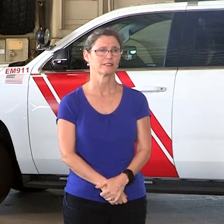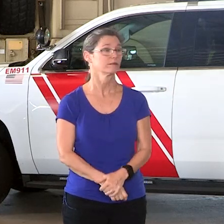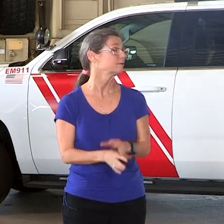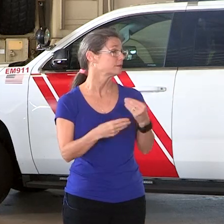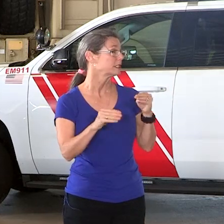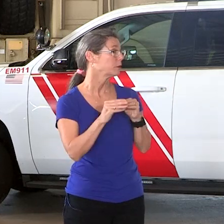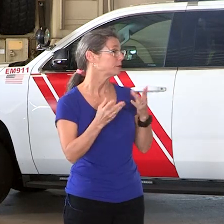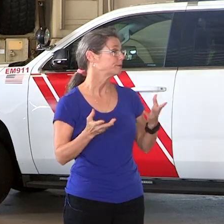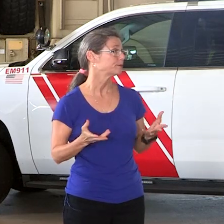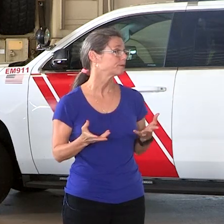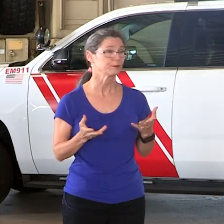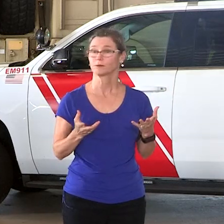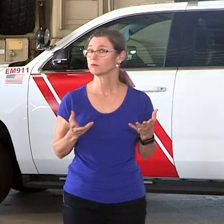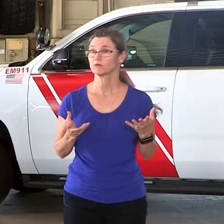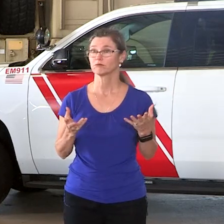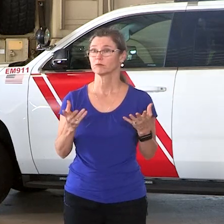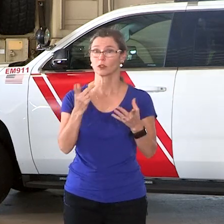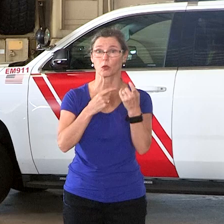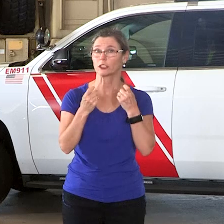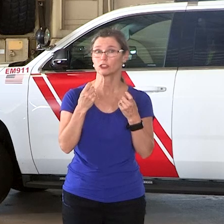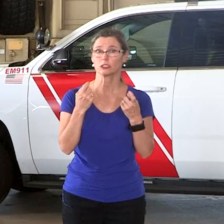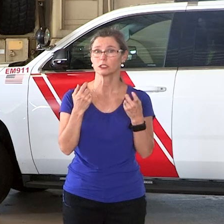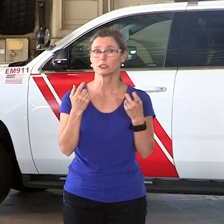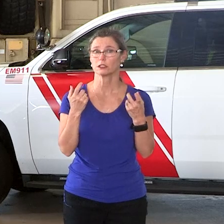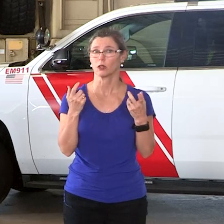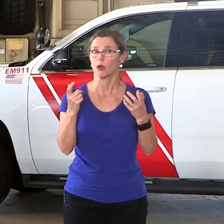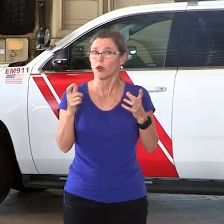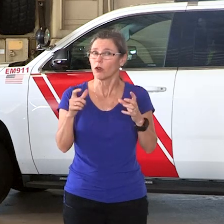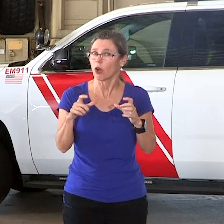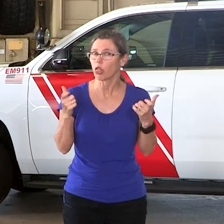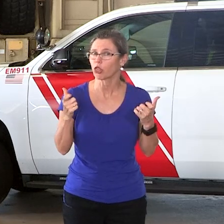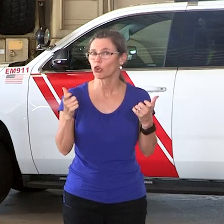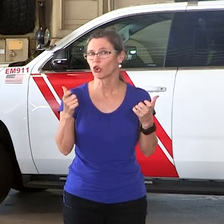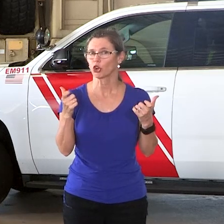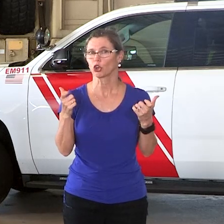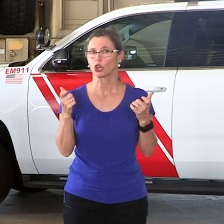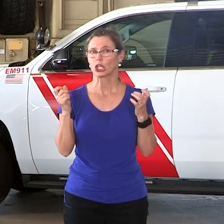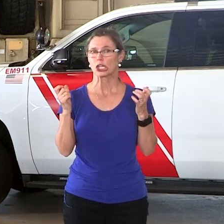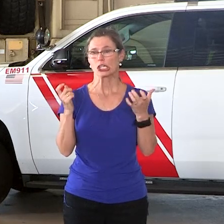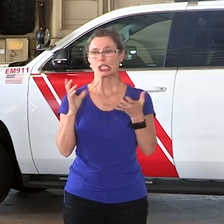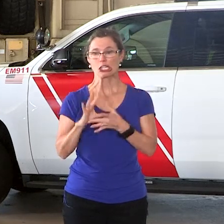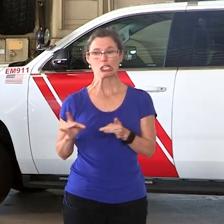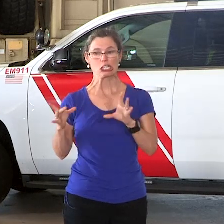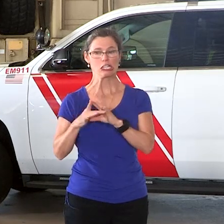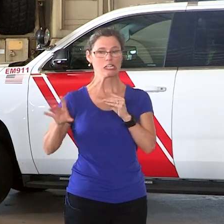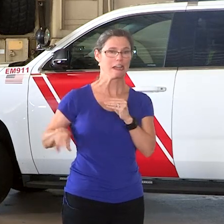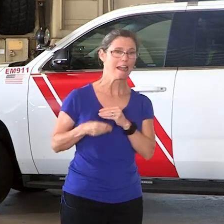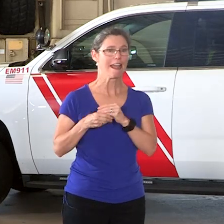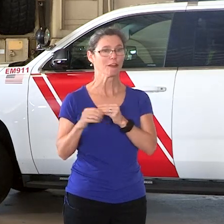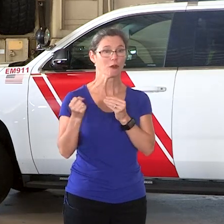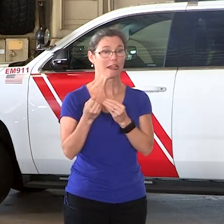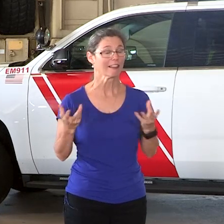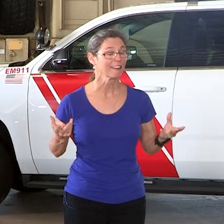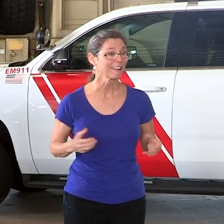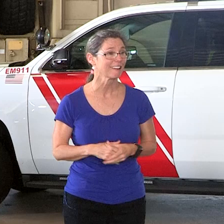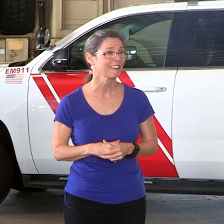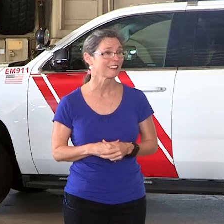Anyone else with a question or any other alibis? Does anyone need to make any further comments?